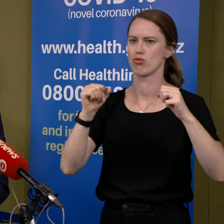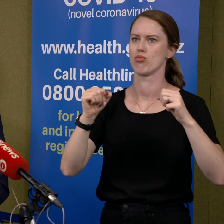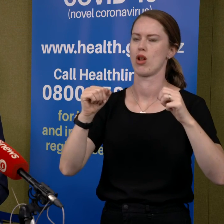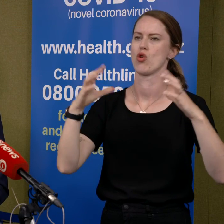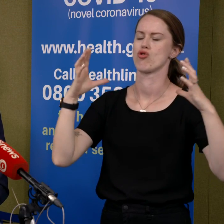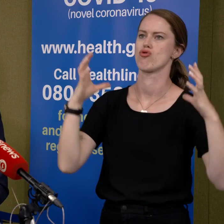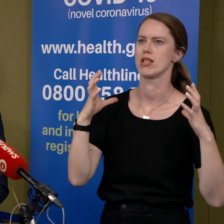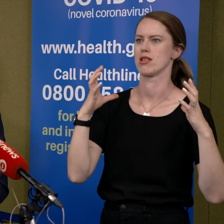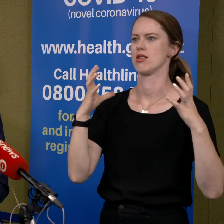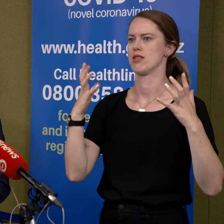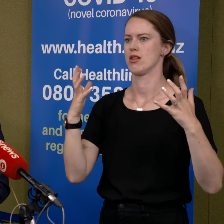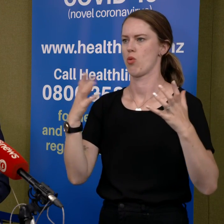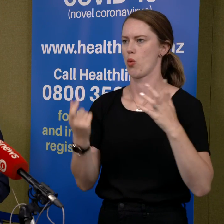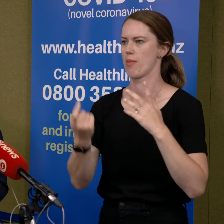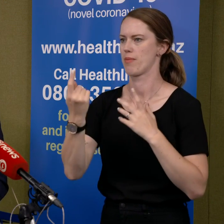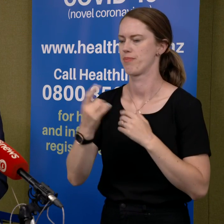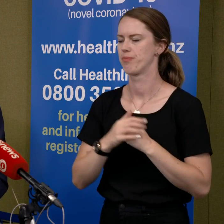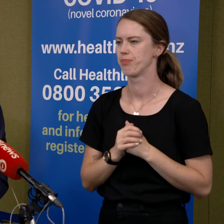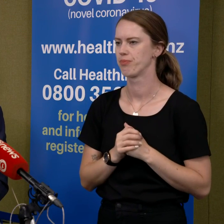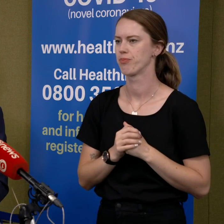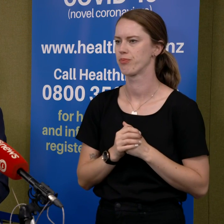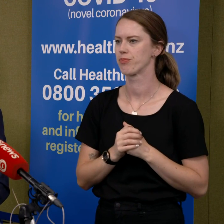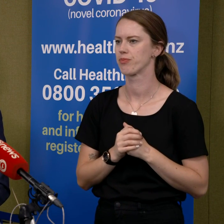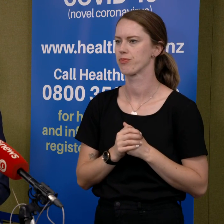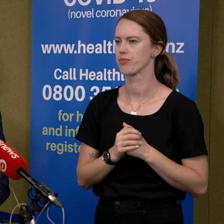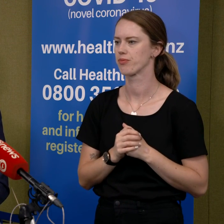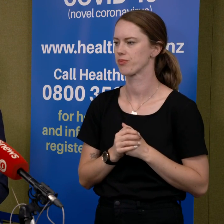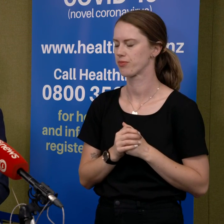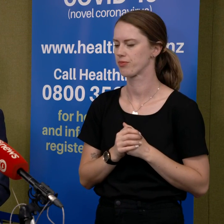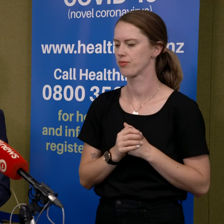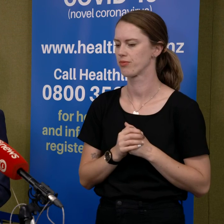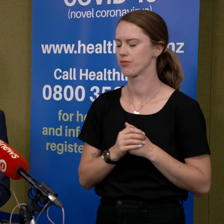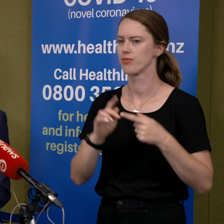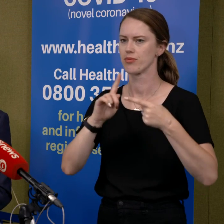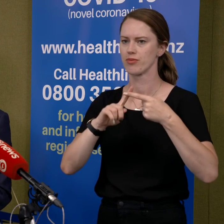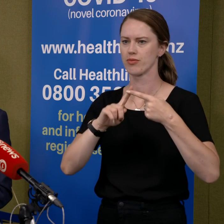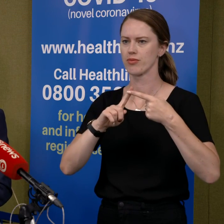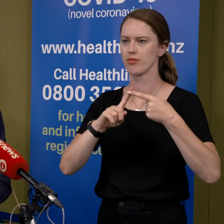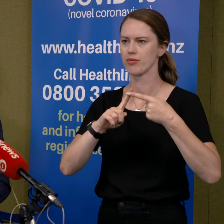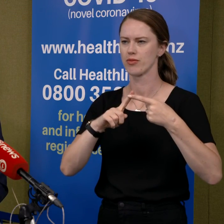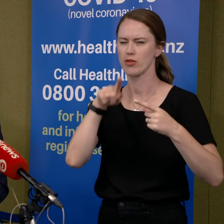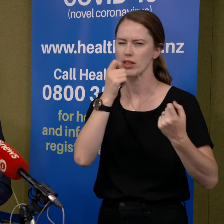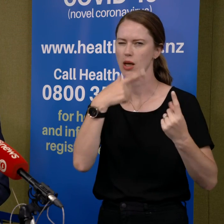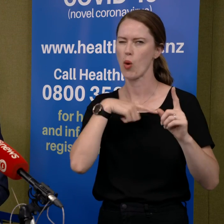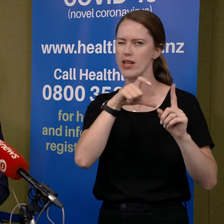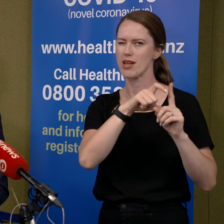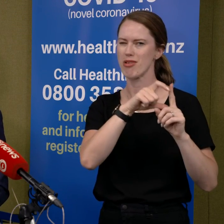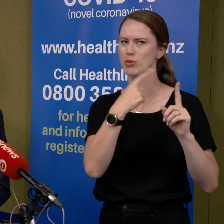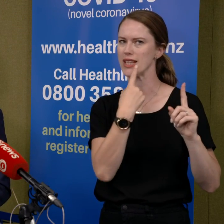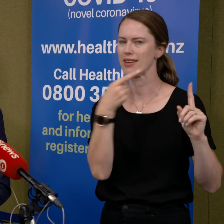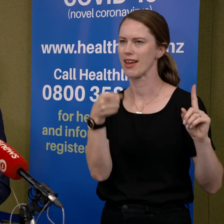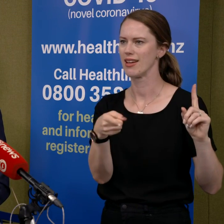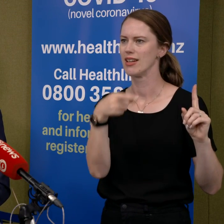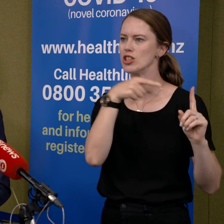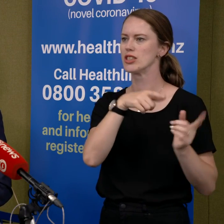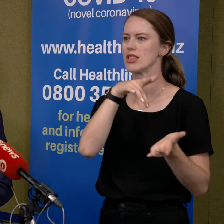That's a quote from her. Well, I think 2 points. One is, I think you want to understand why Deborah might be saying that, and that is that she's